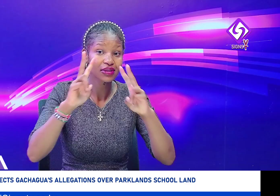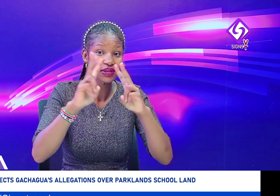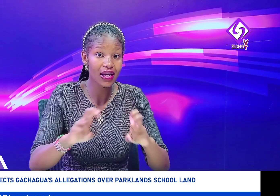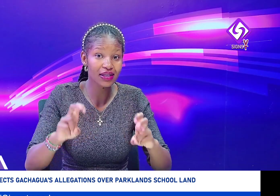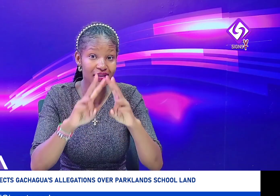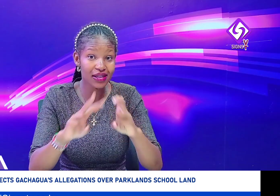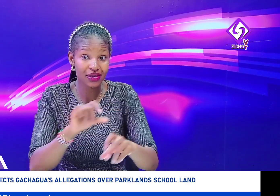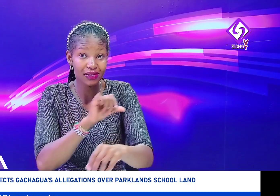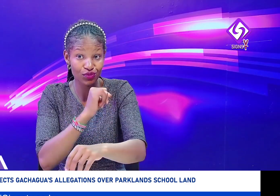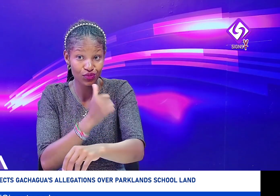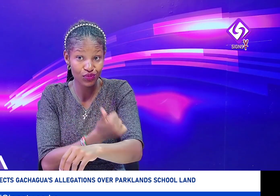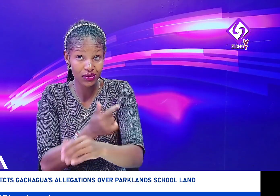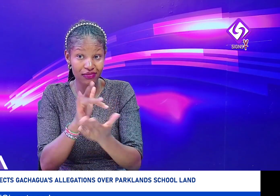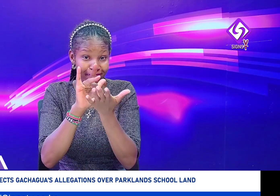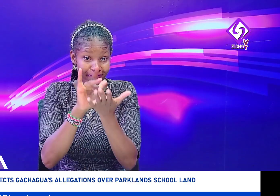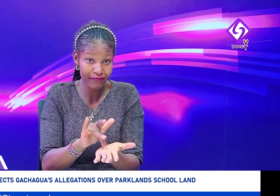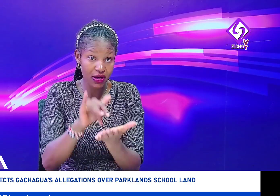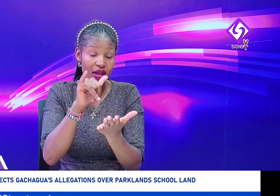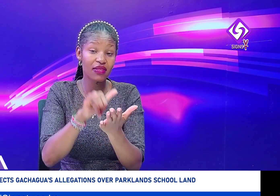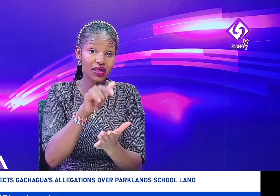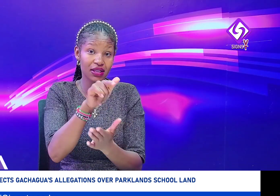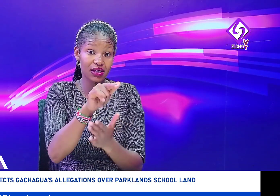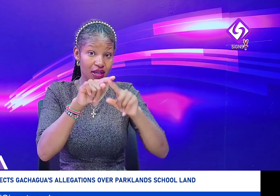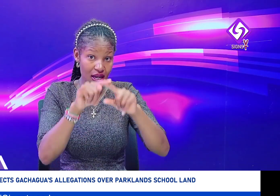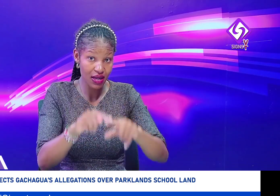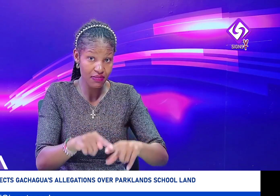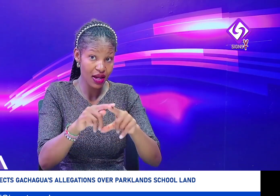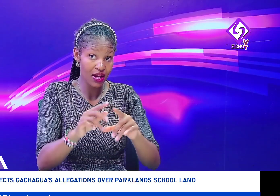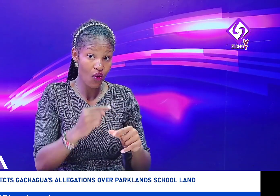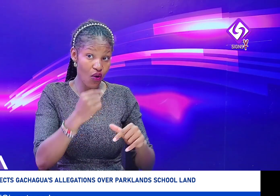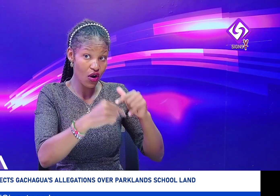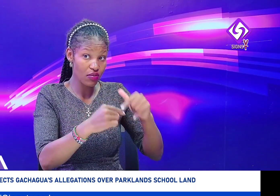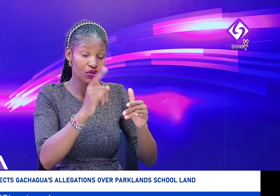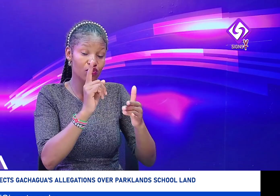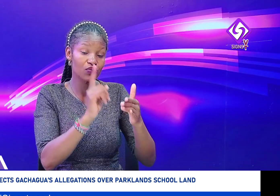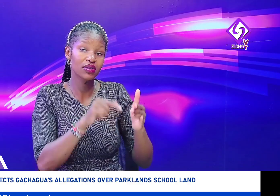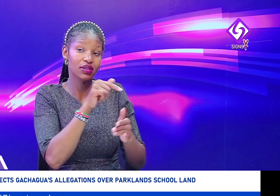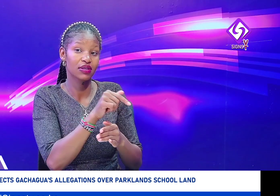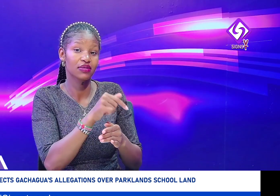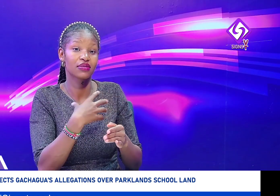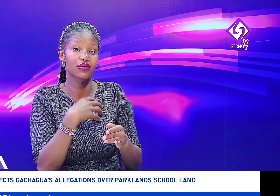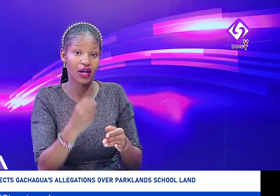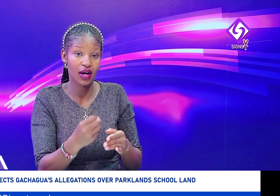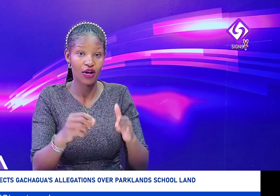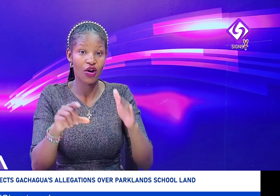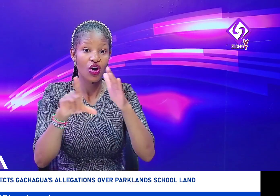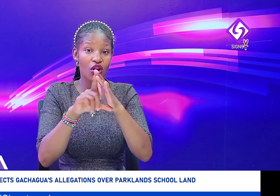grabbing to the relevant investigative authorities, emphasizing that he